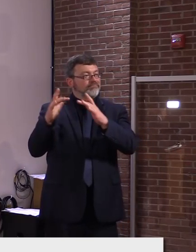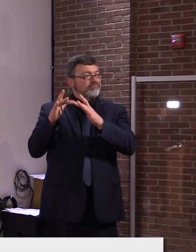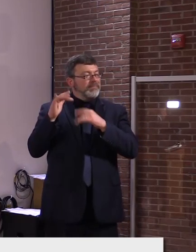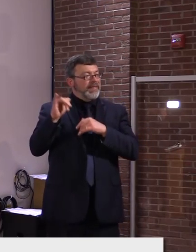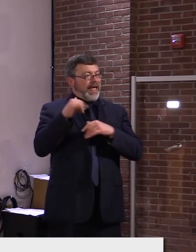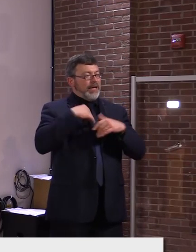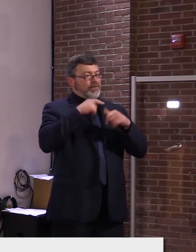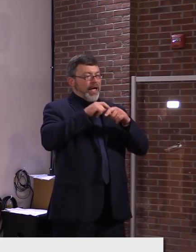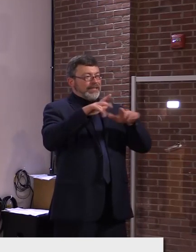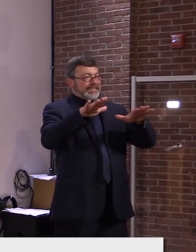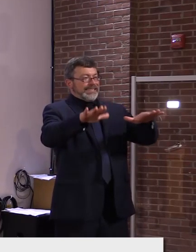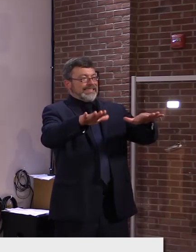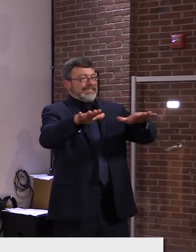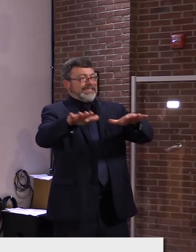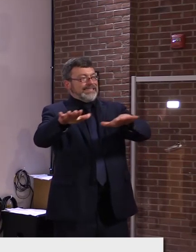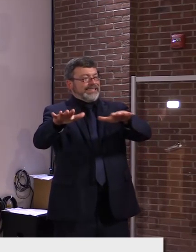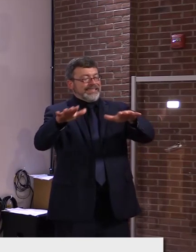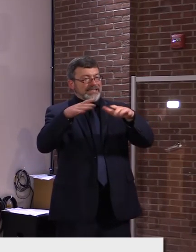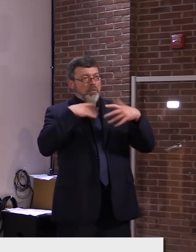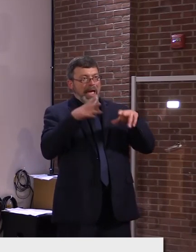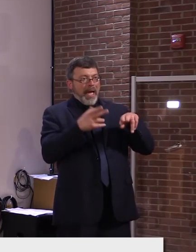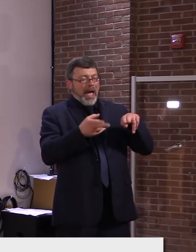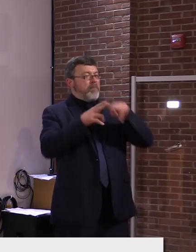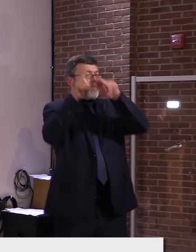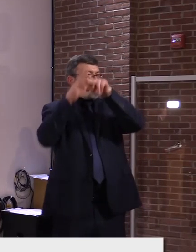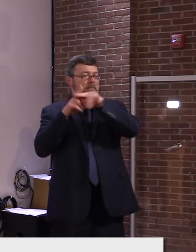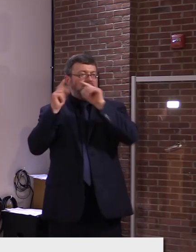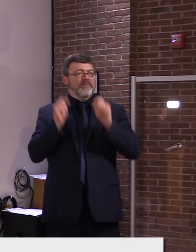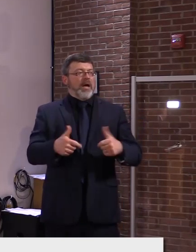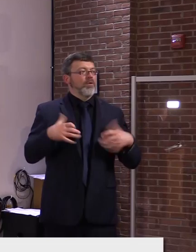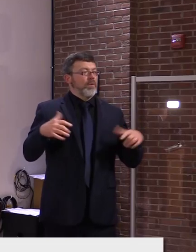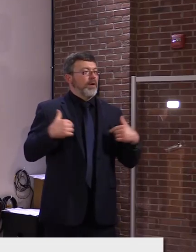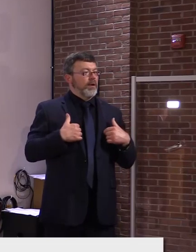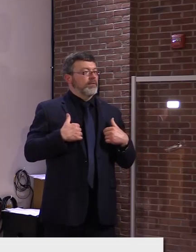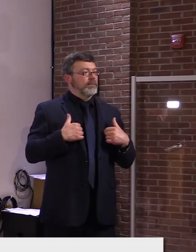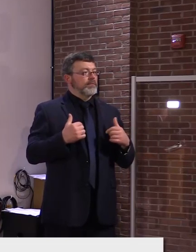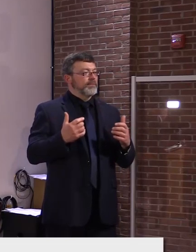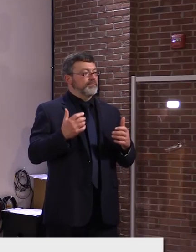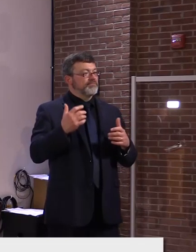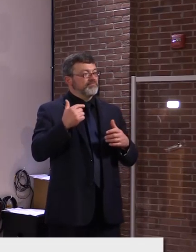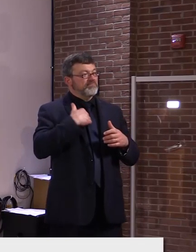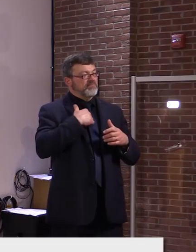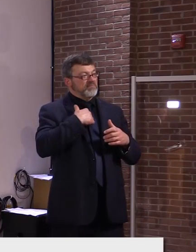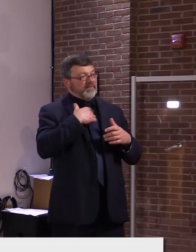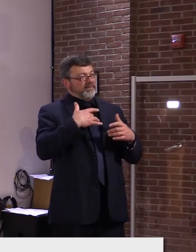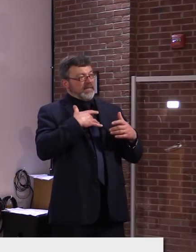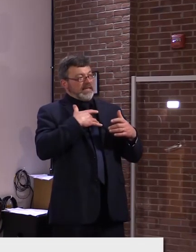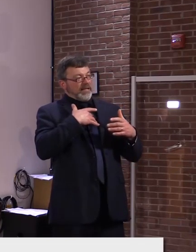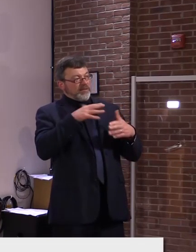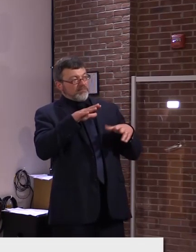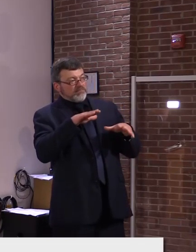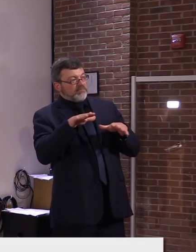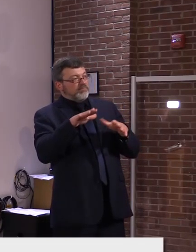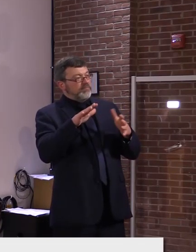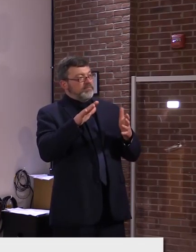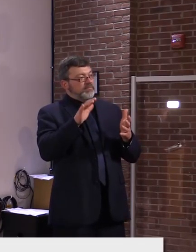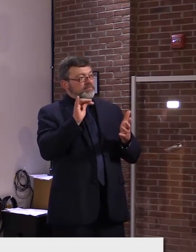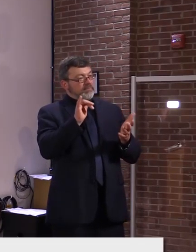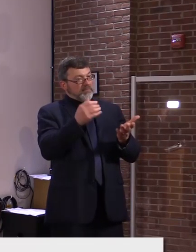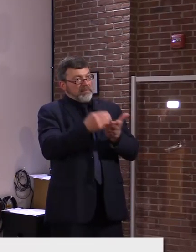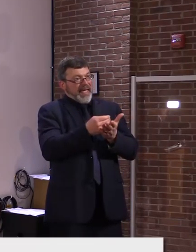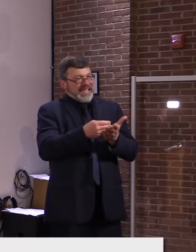do think there's going to be a changing world out there, and that where the investments that have been made in the past, I think will be